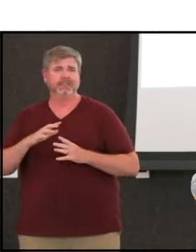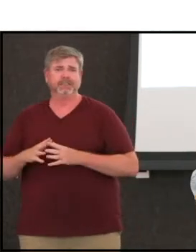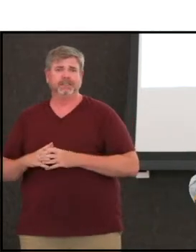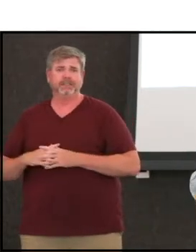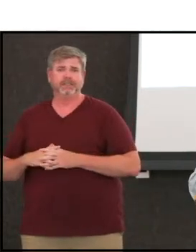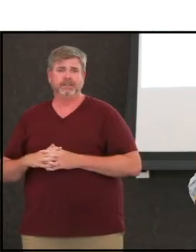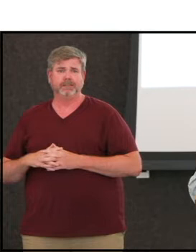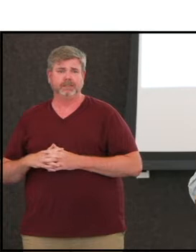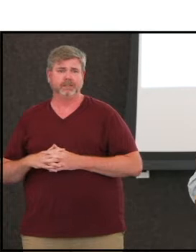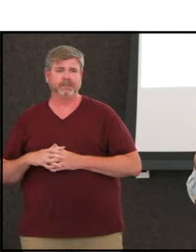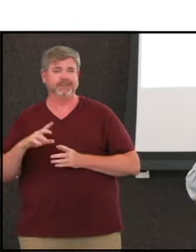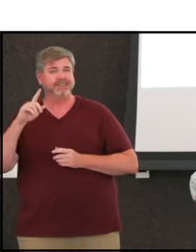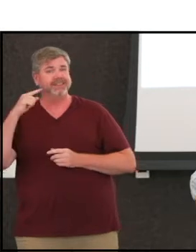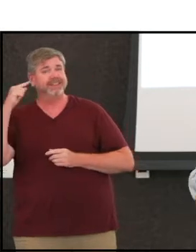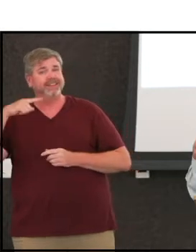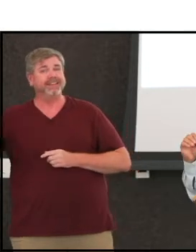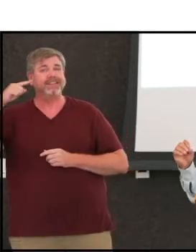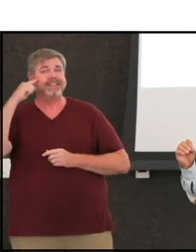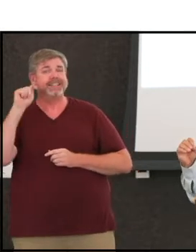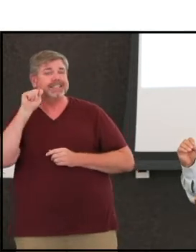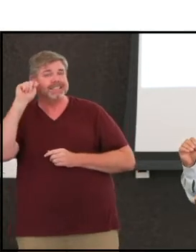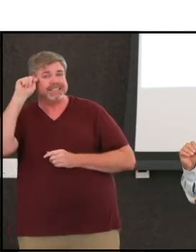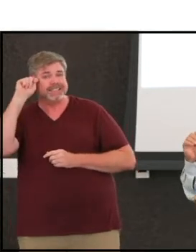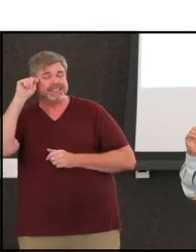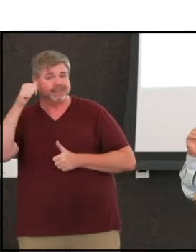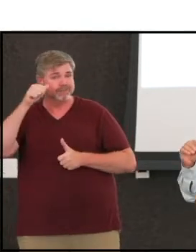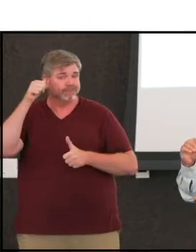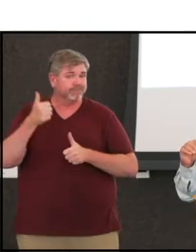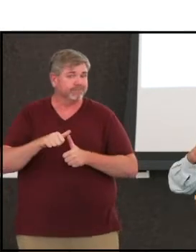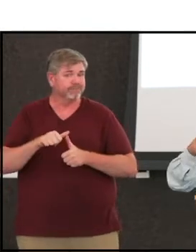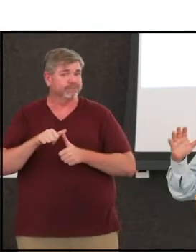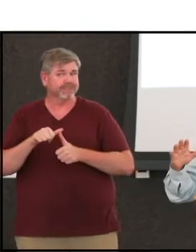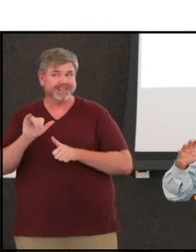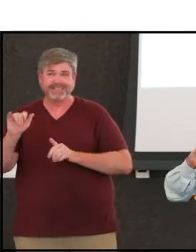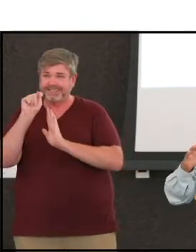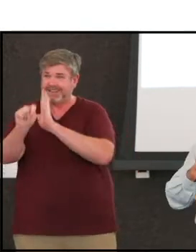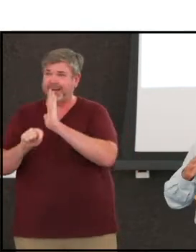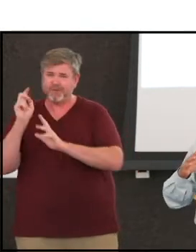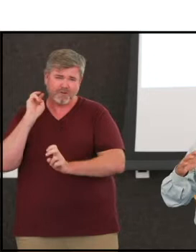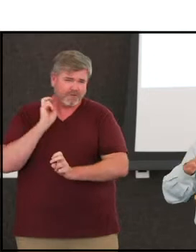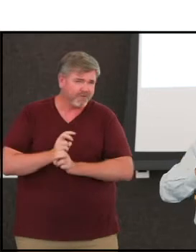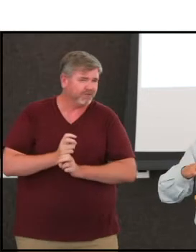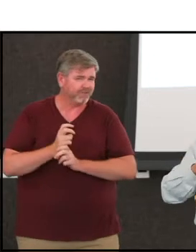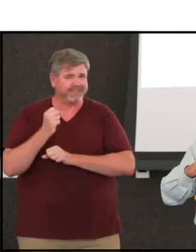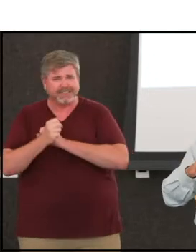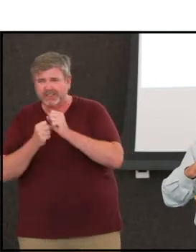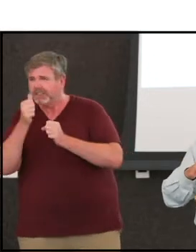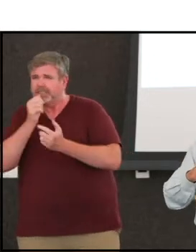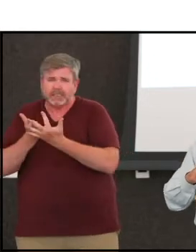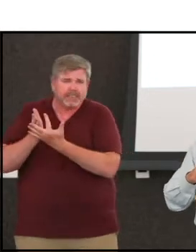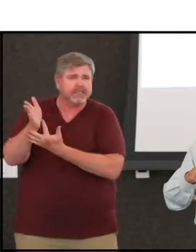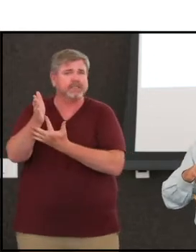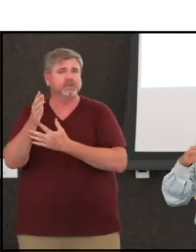are difficult years. We all remember our years. And to start with, without COVID, without having all these issues we're